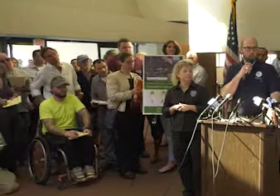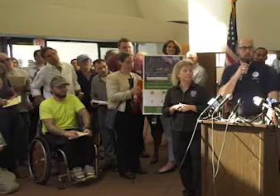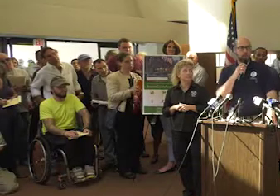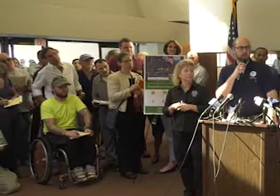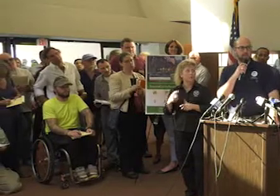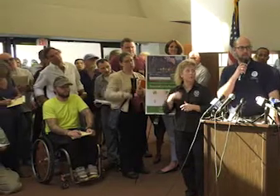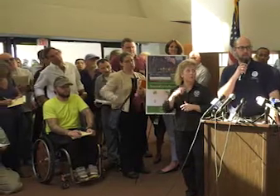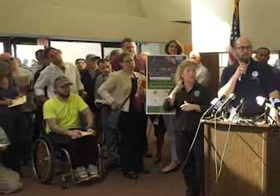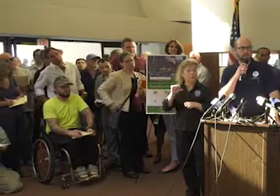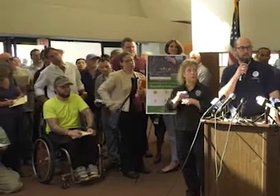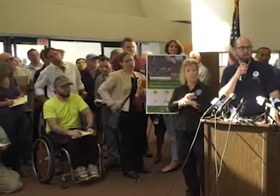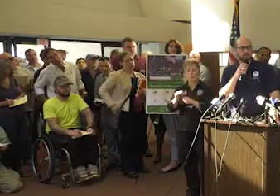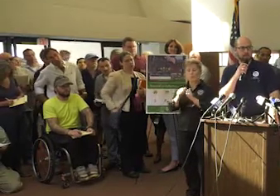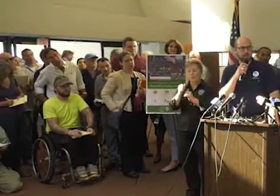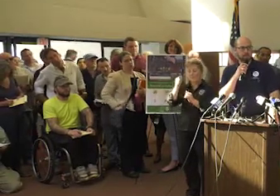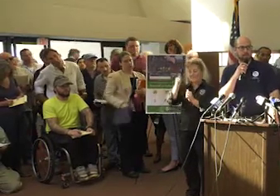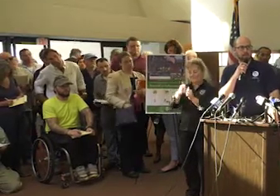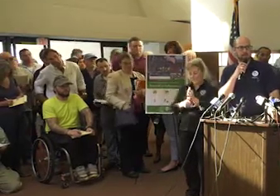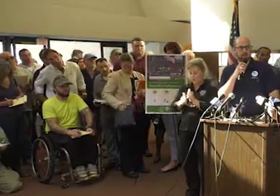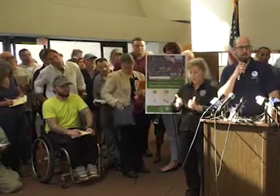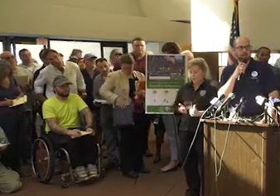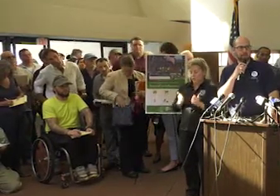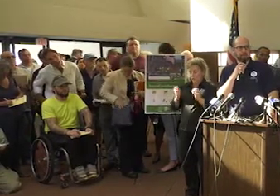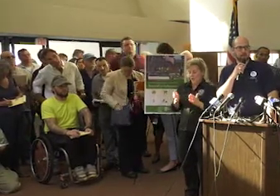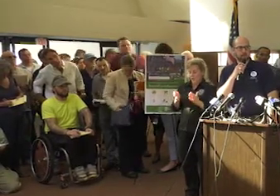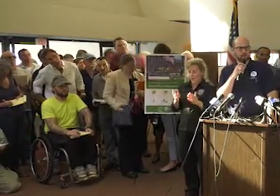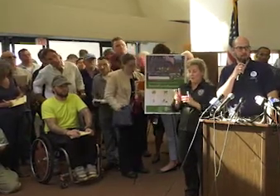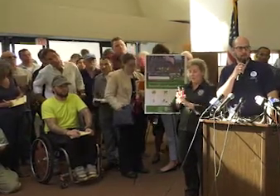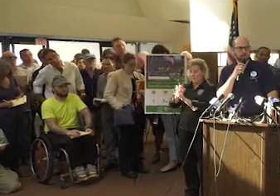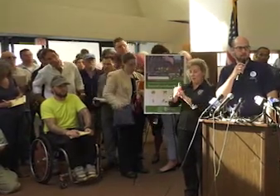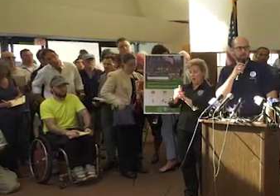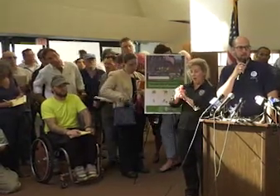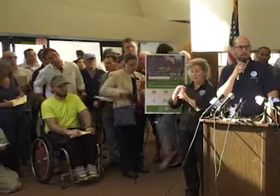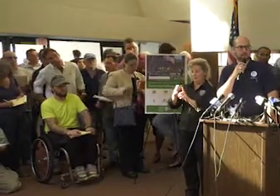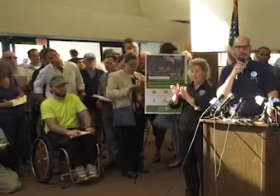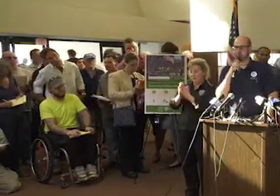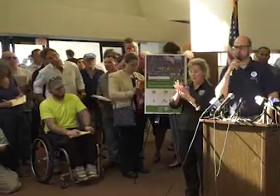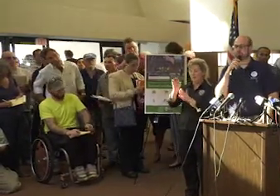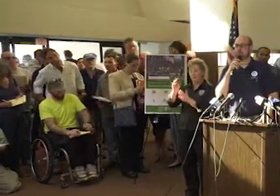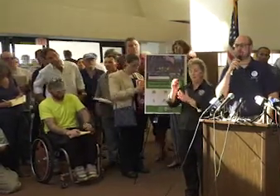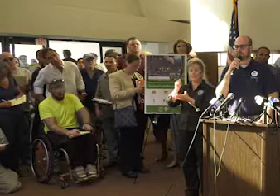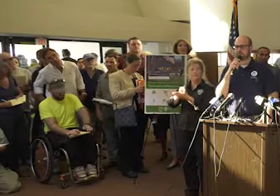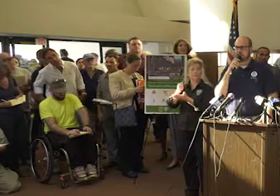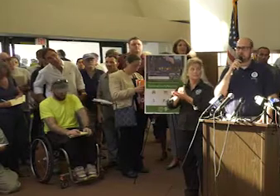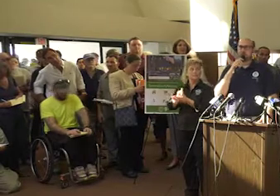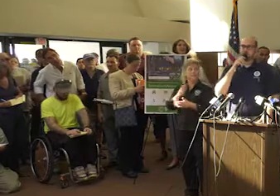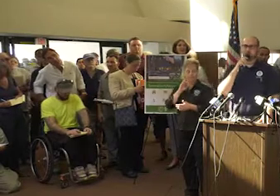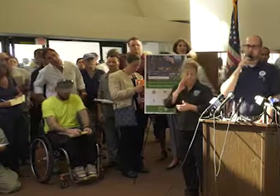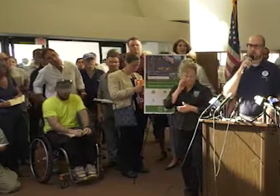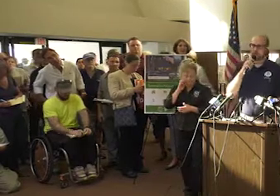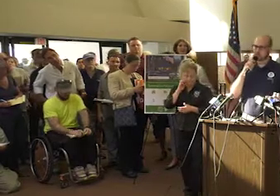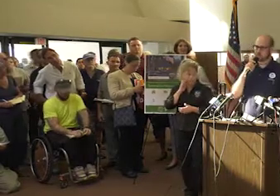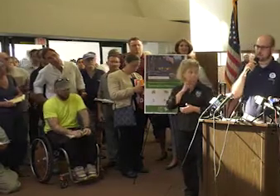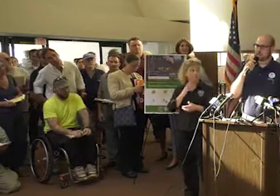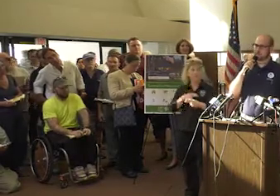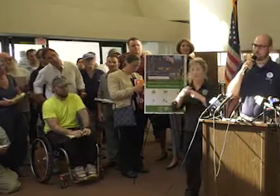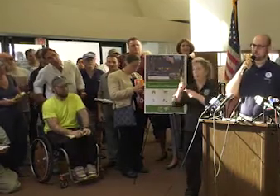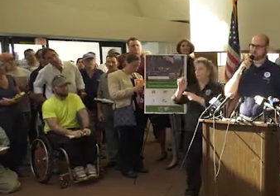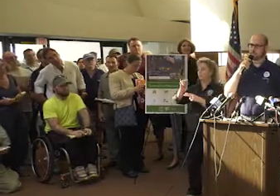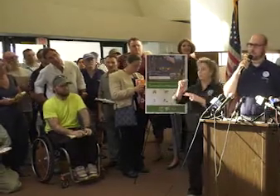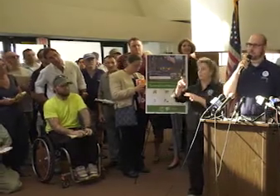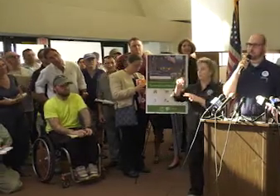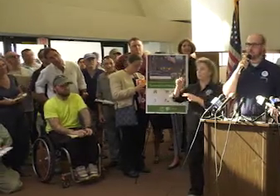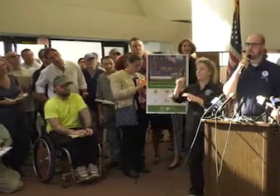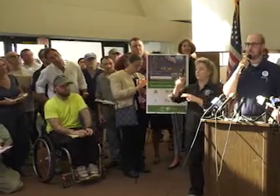certainly going to work with every survivor who's affected who have applied for FEMA assistance to ensure that they... Can you repeat the question as well? First, my name is Robert